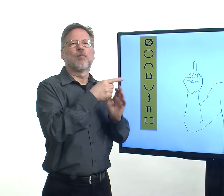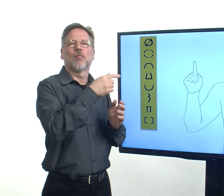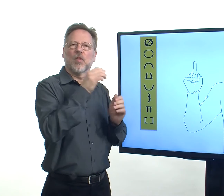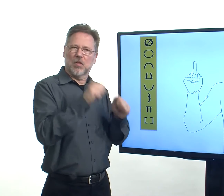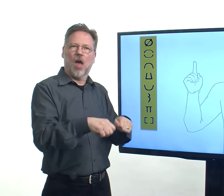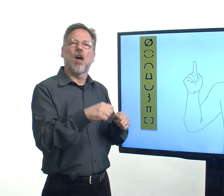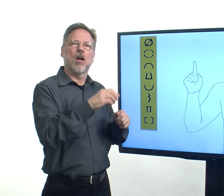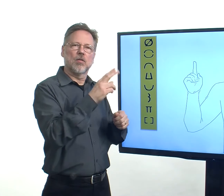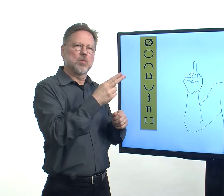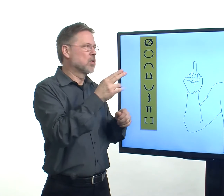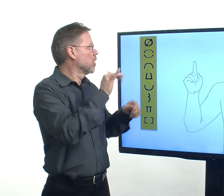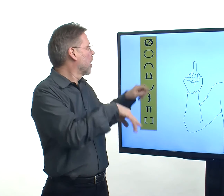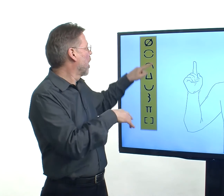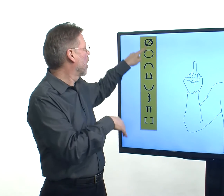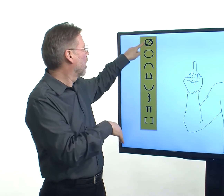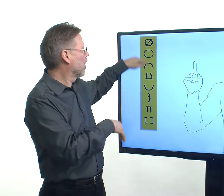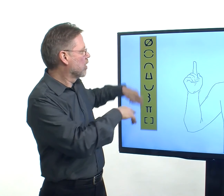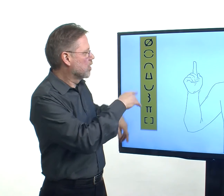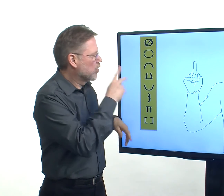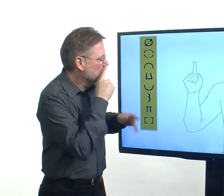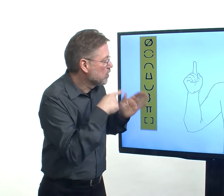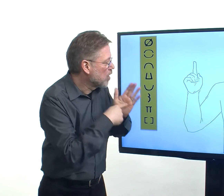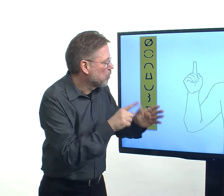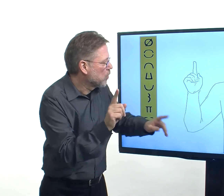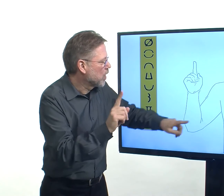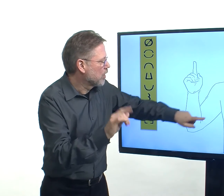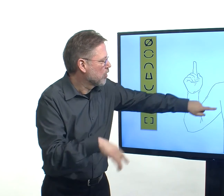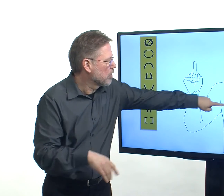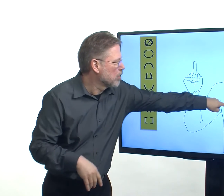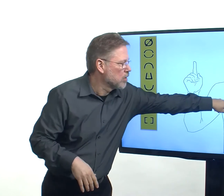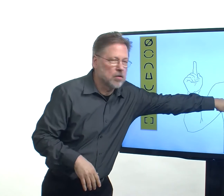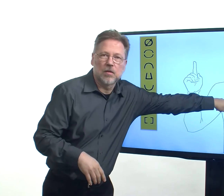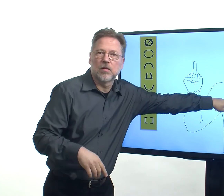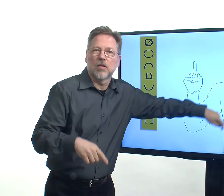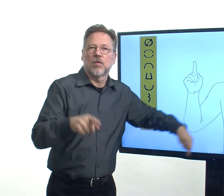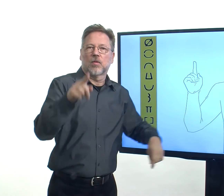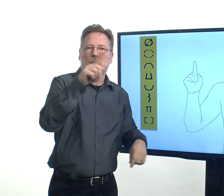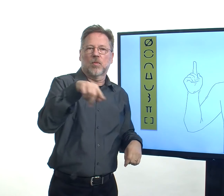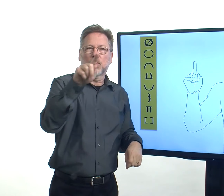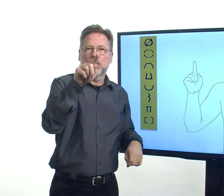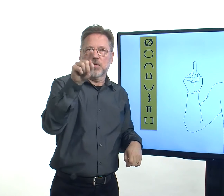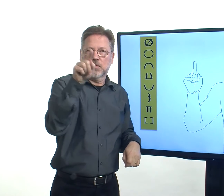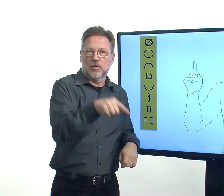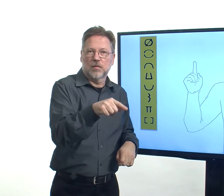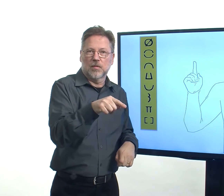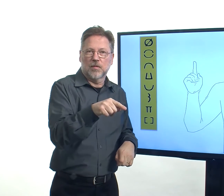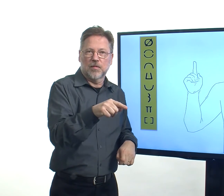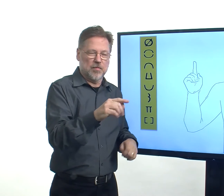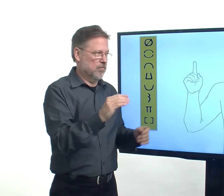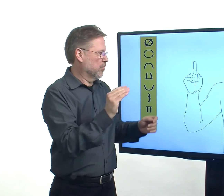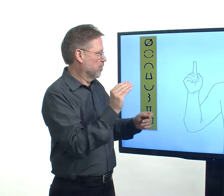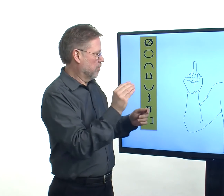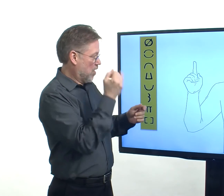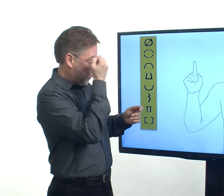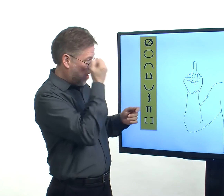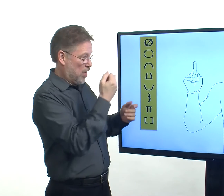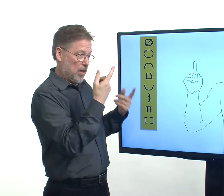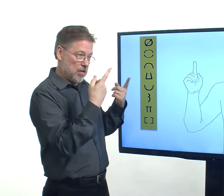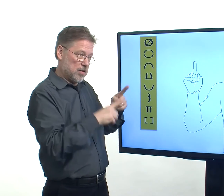From time to time, you'll see a symbol like this, a circle with a line through it. This doesn't mean